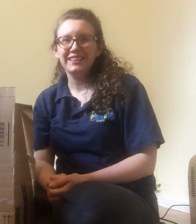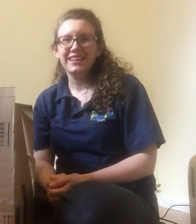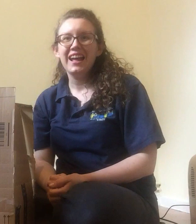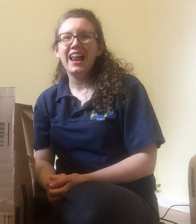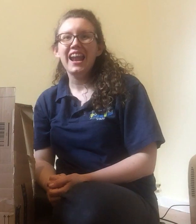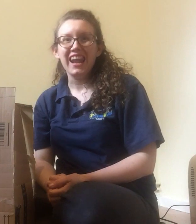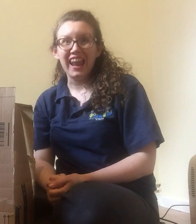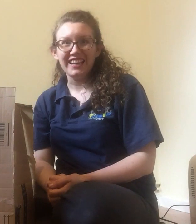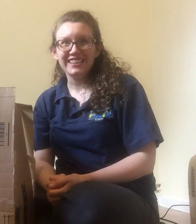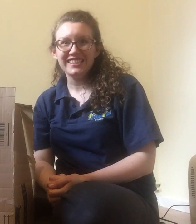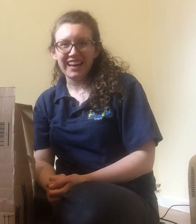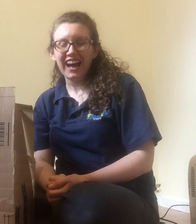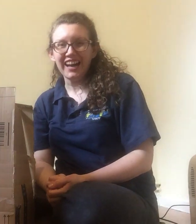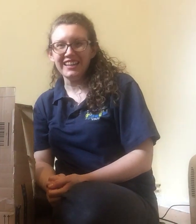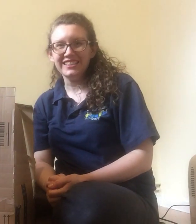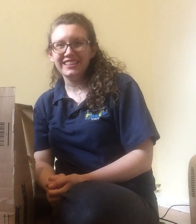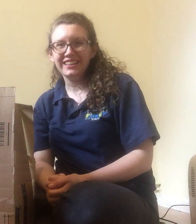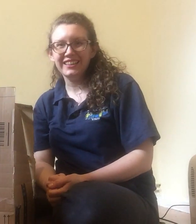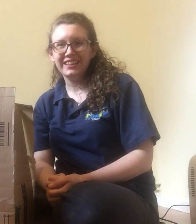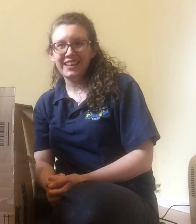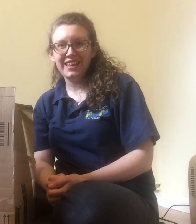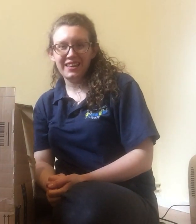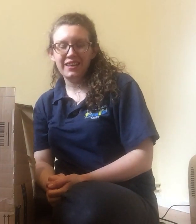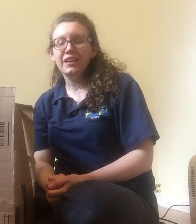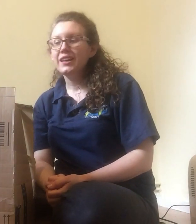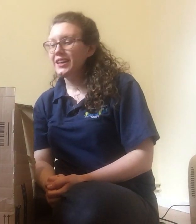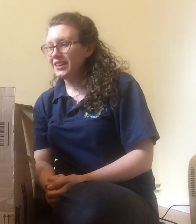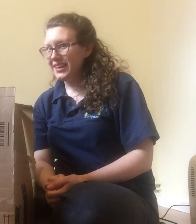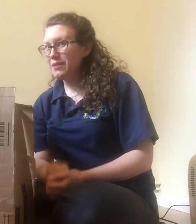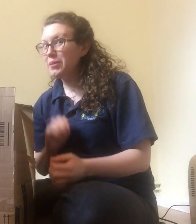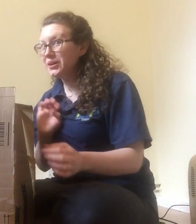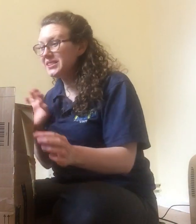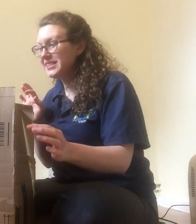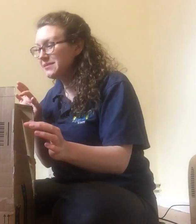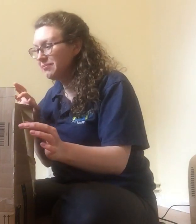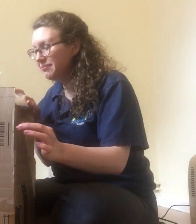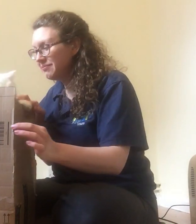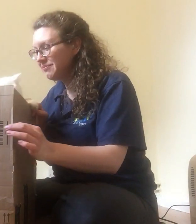likes to hide in boxes.